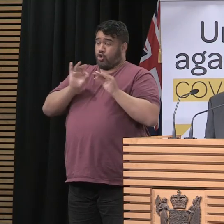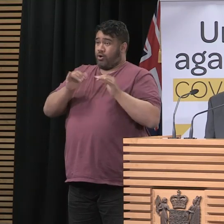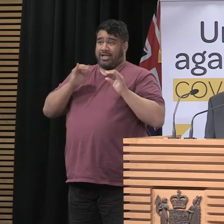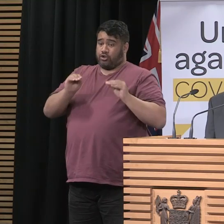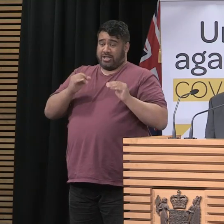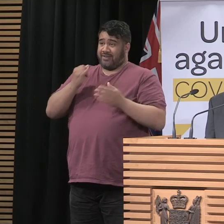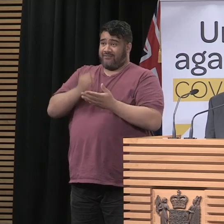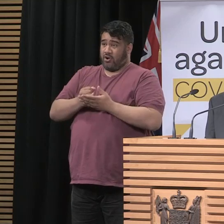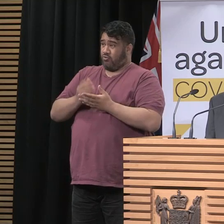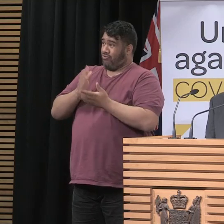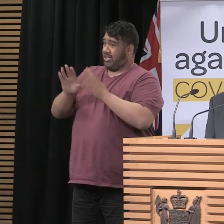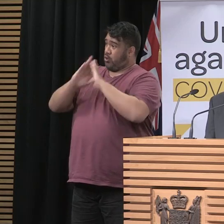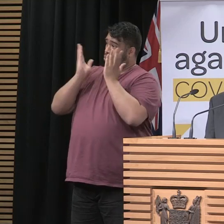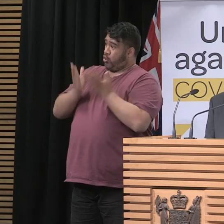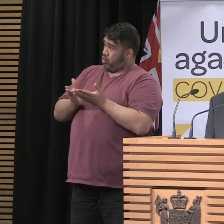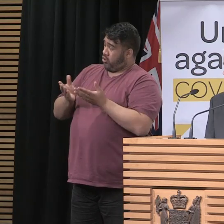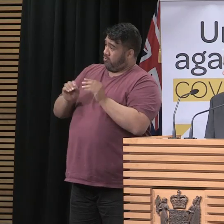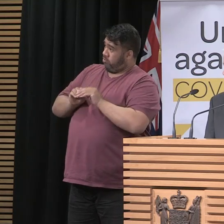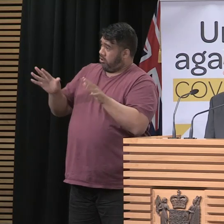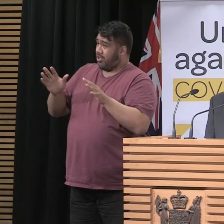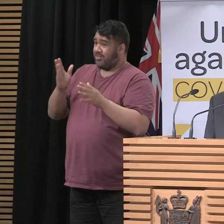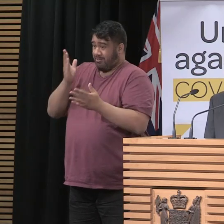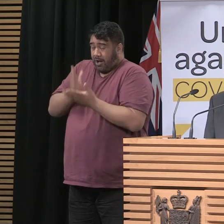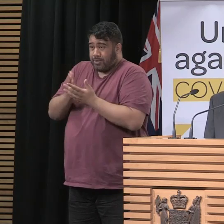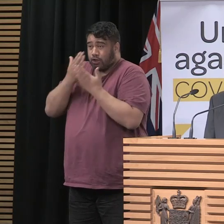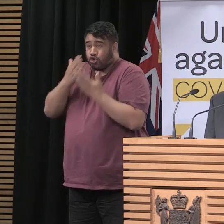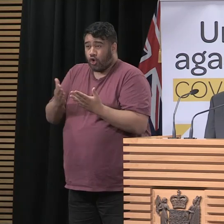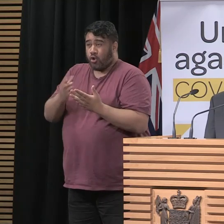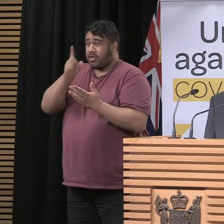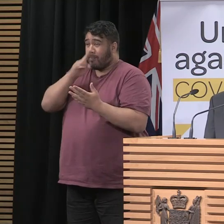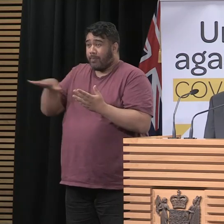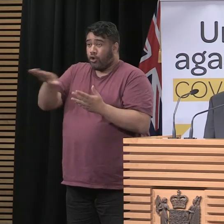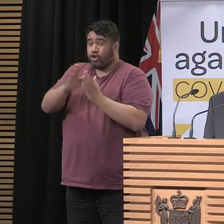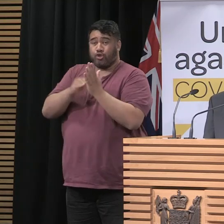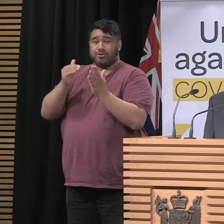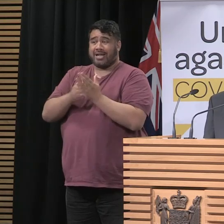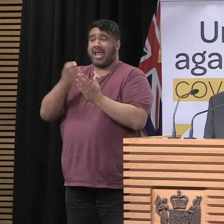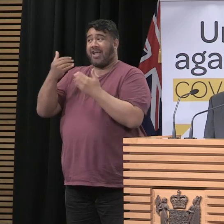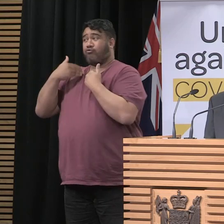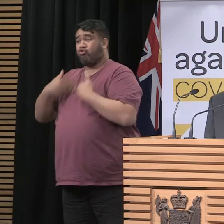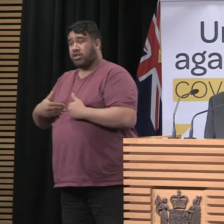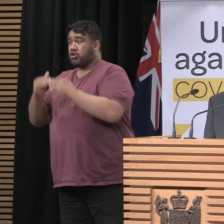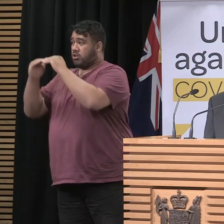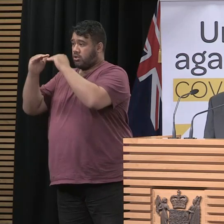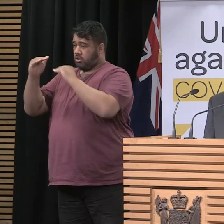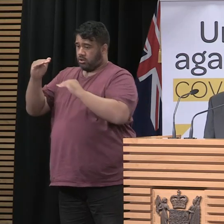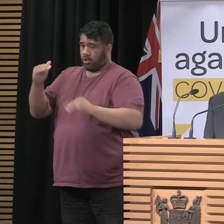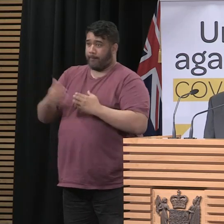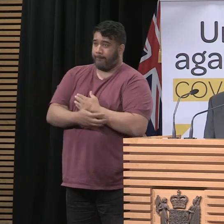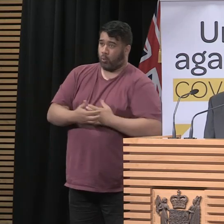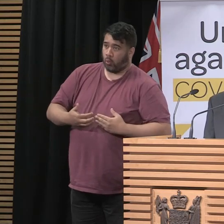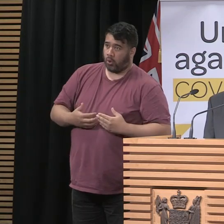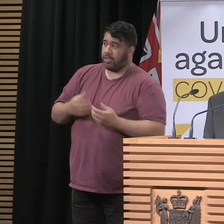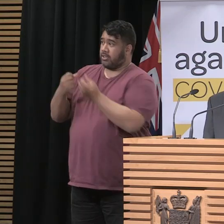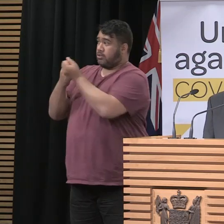Many children in this country suffer from poor learning outcomes because of where they live and the lack of support they